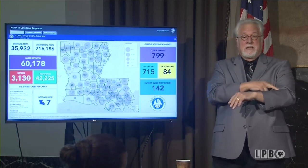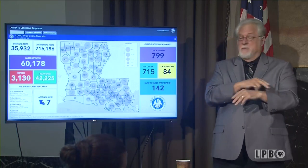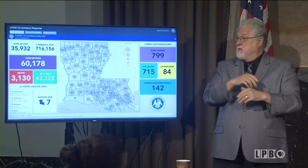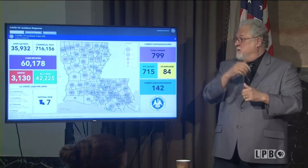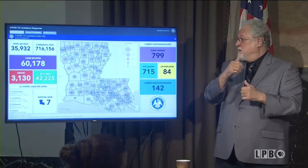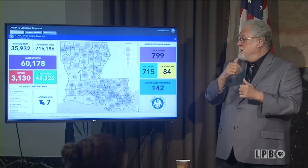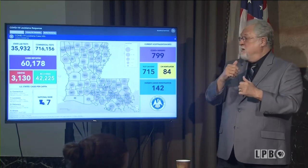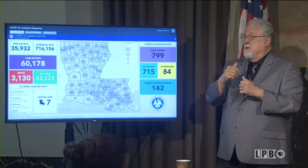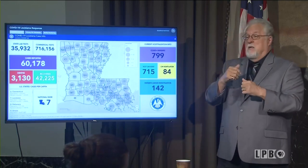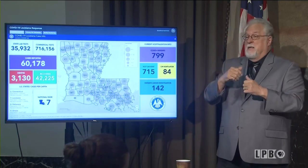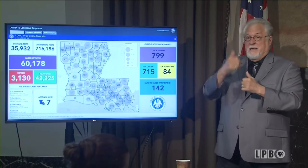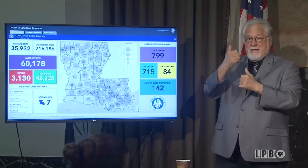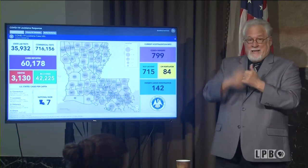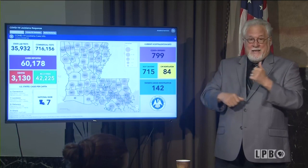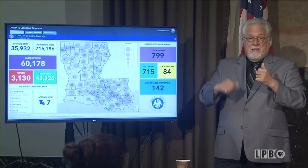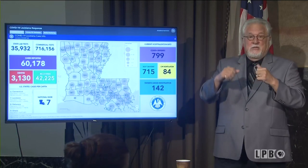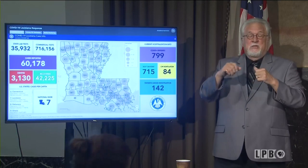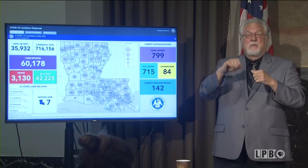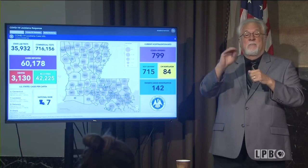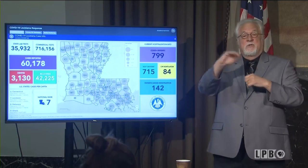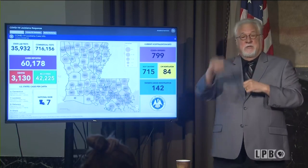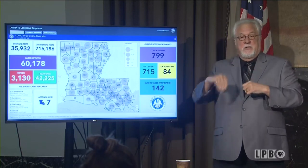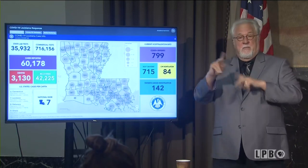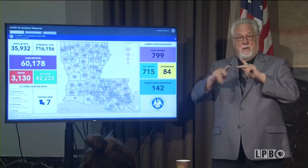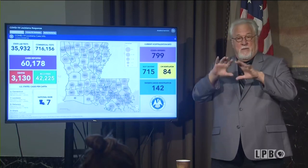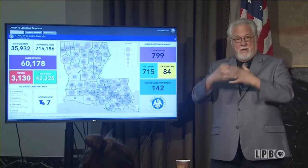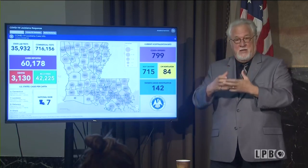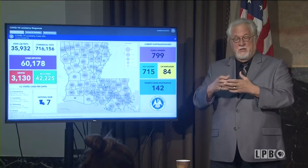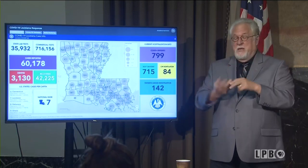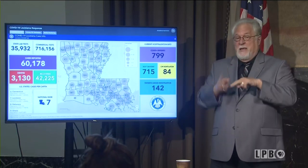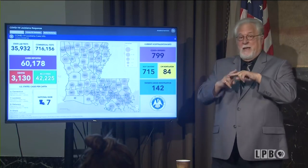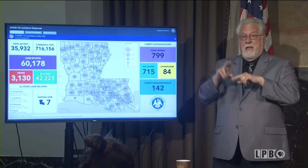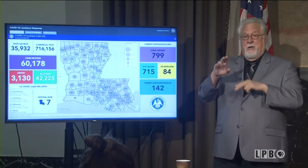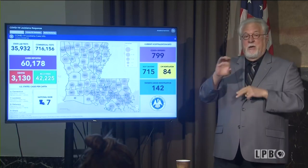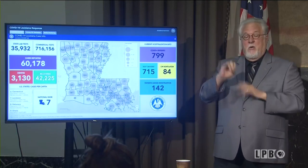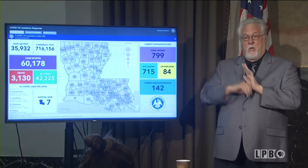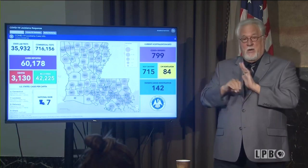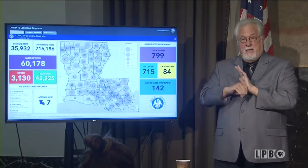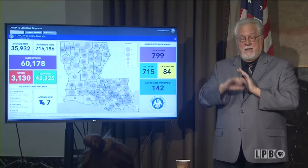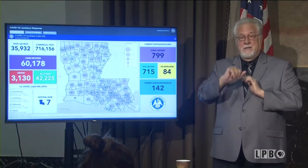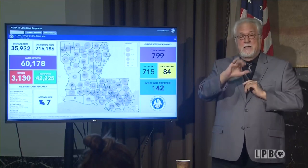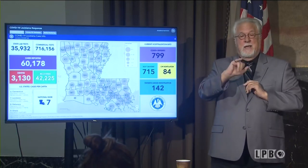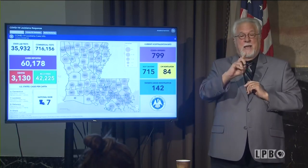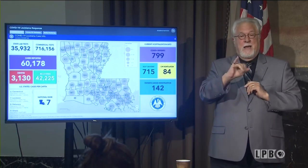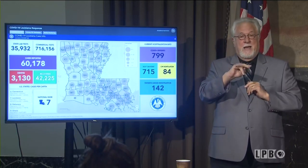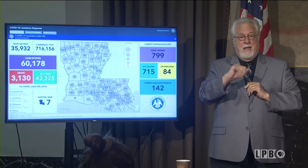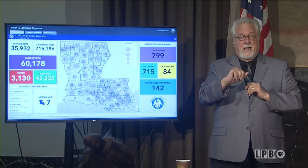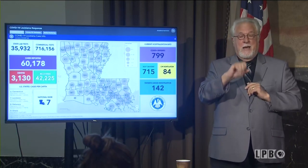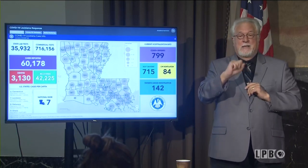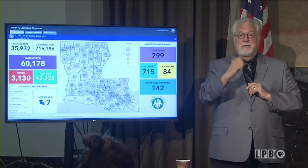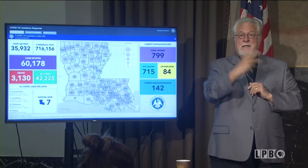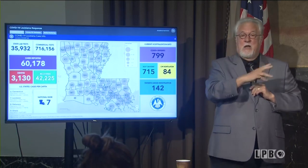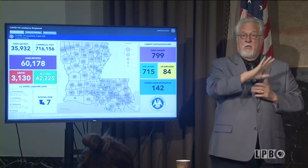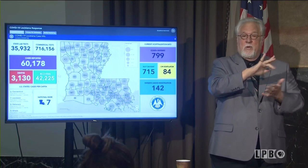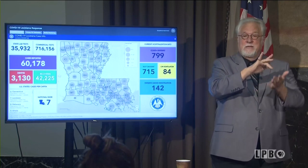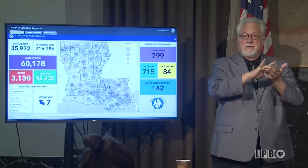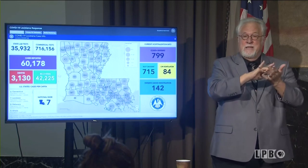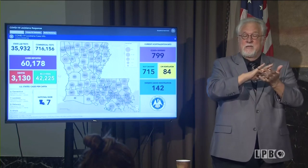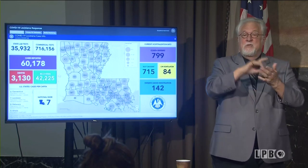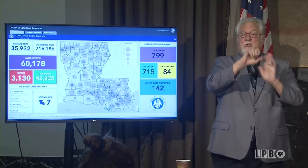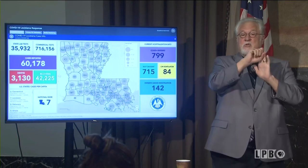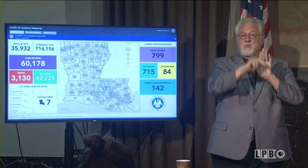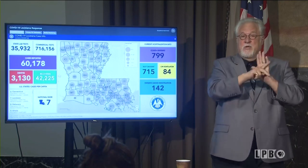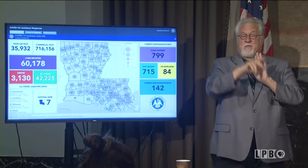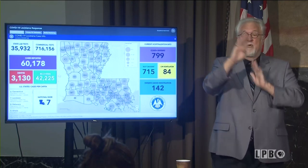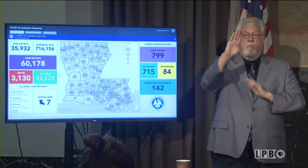capita are increasing in Orleans, Greater Baton Rouge, Acadiana, Southwest, Central Louisiana, Shreveport,